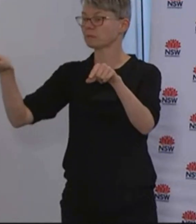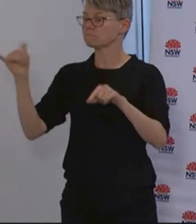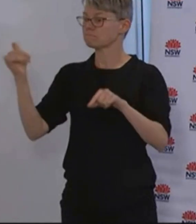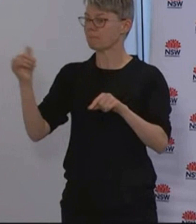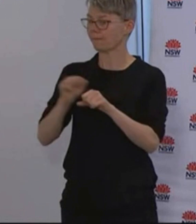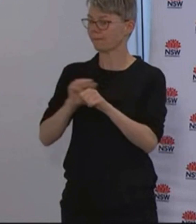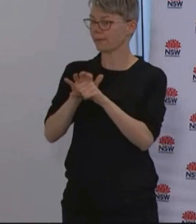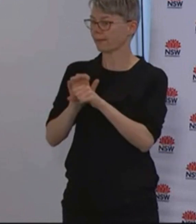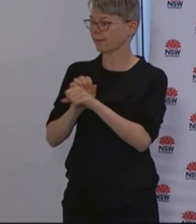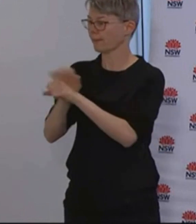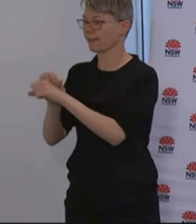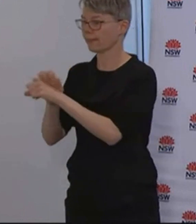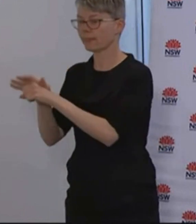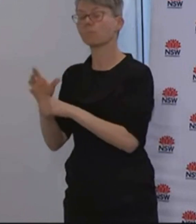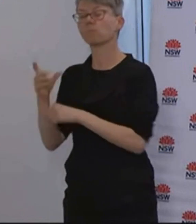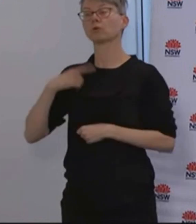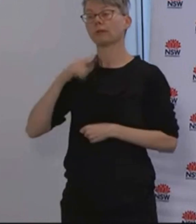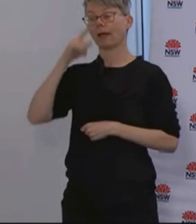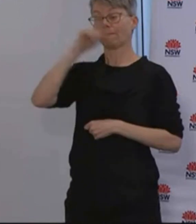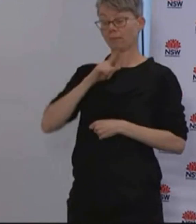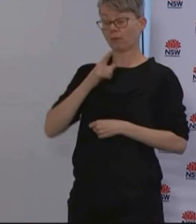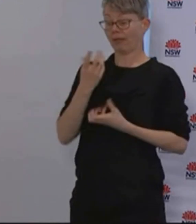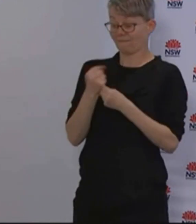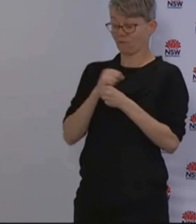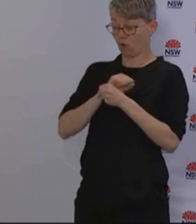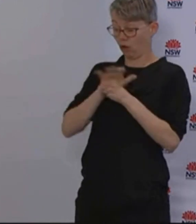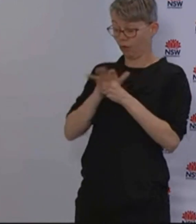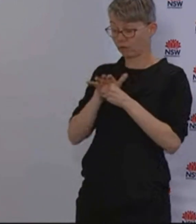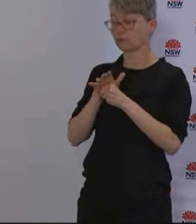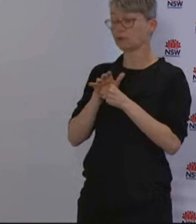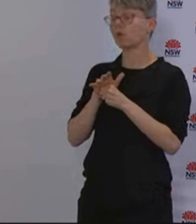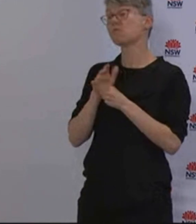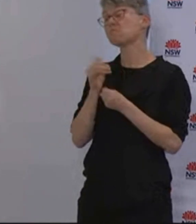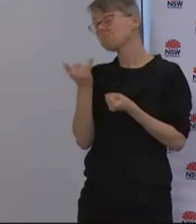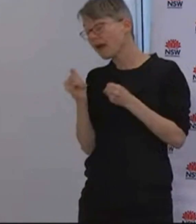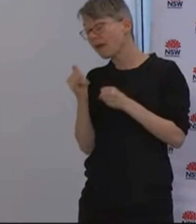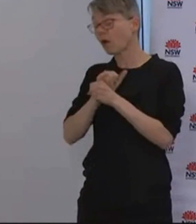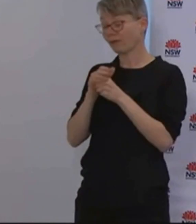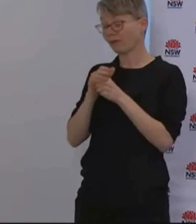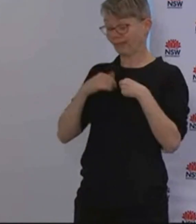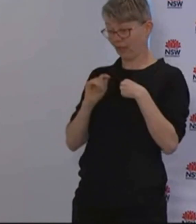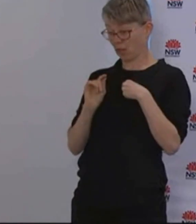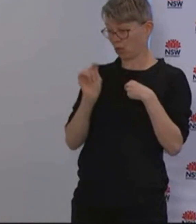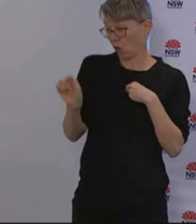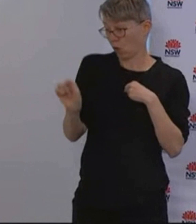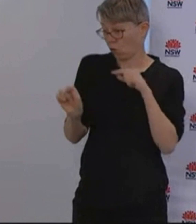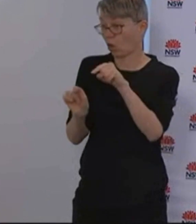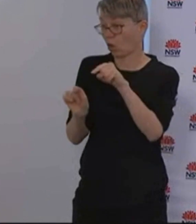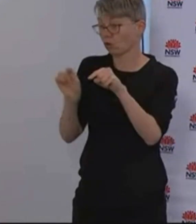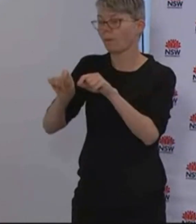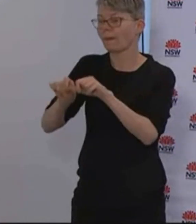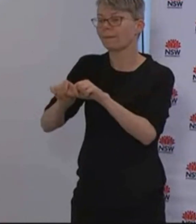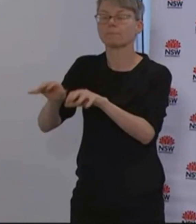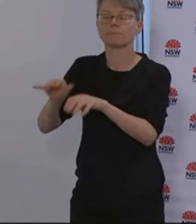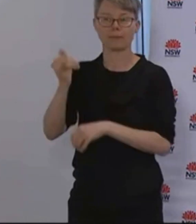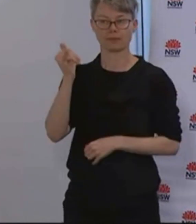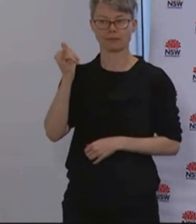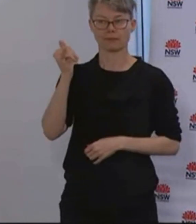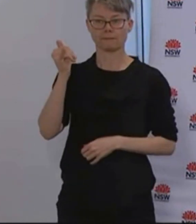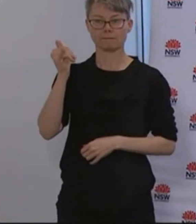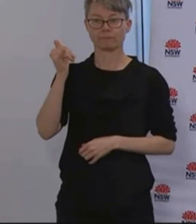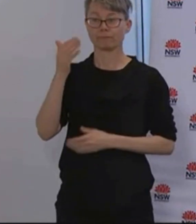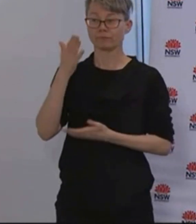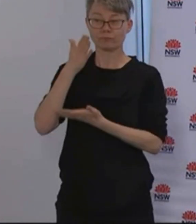potentially gone whilst infectious or potentially infectious. And we are being quite wide-ranging and identifying